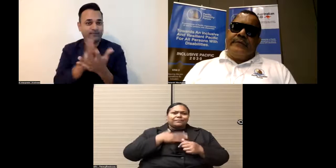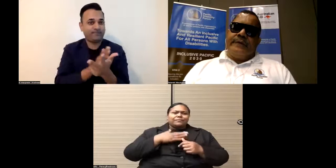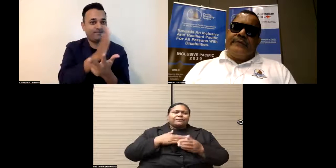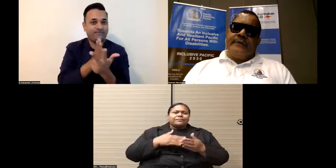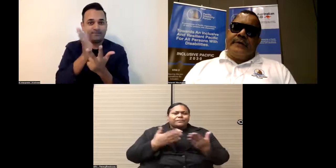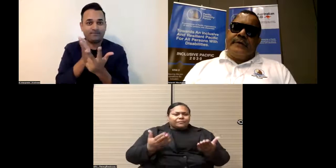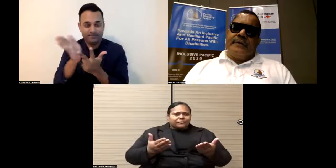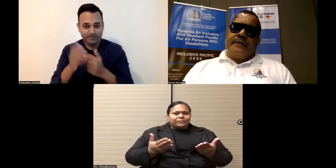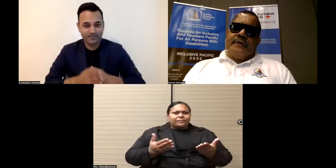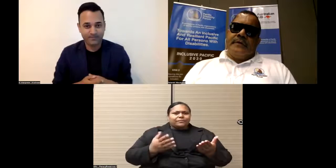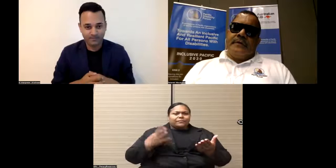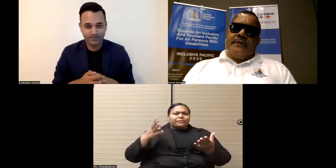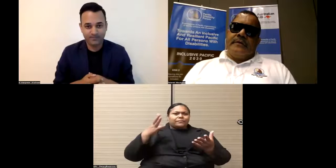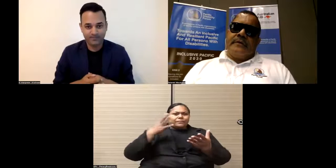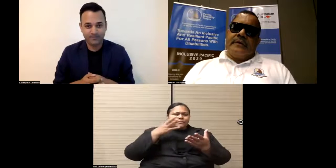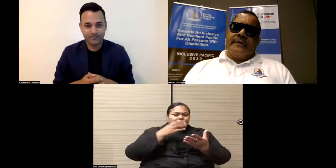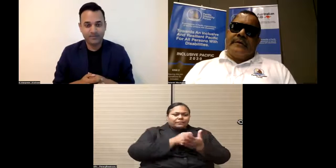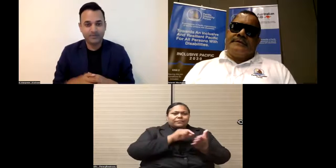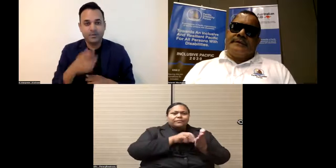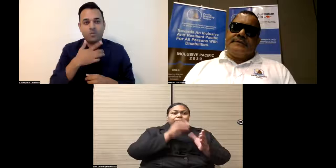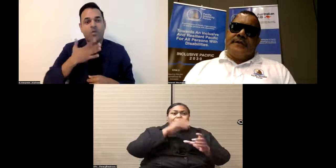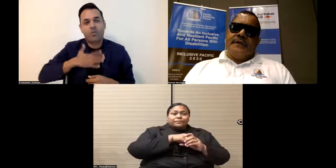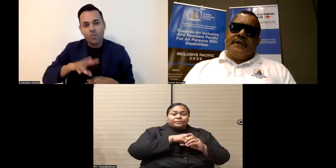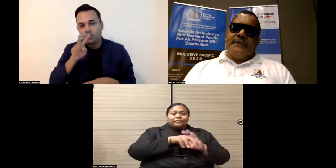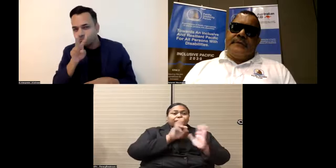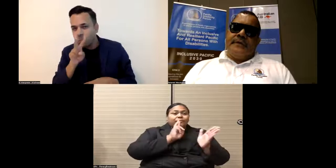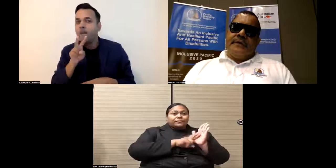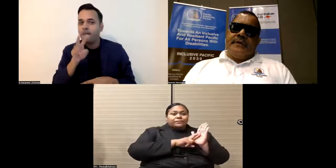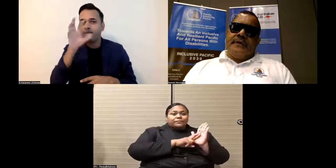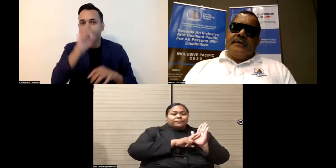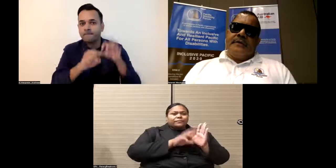And the way forward for the recommendations